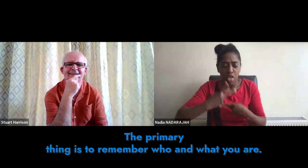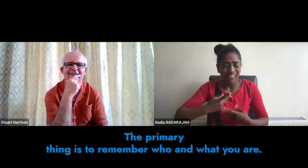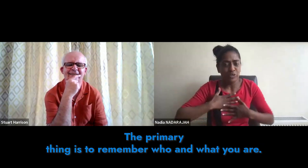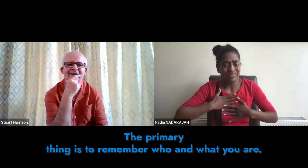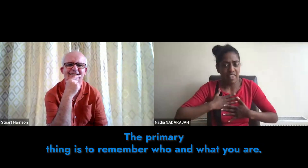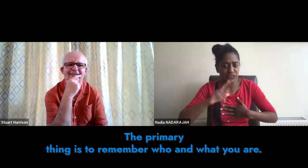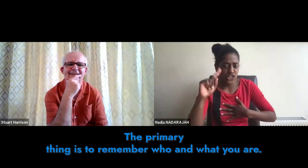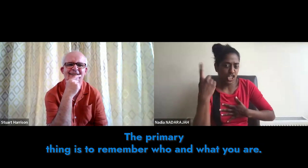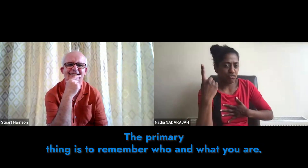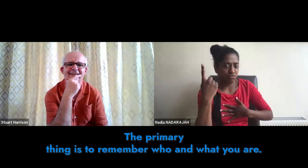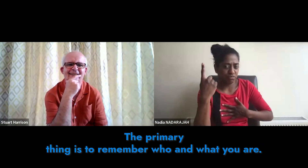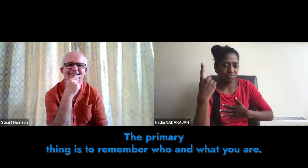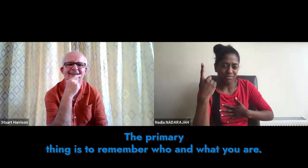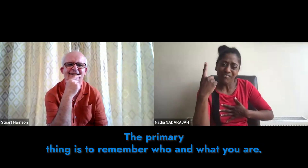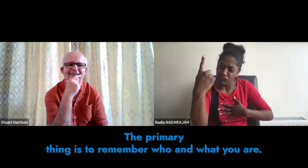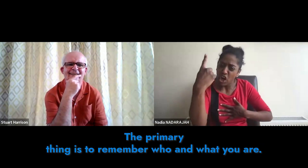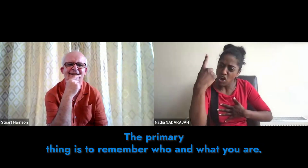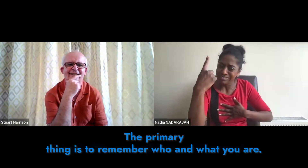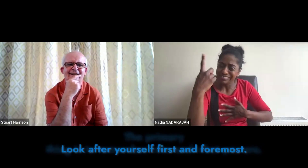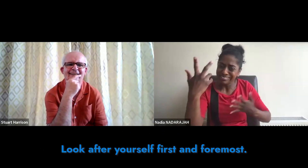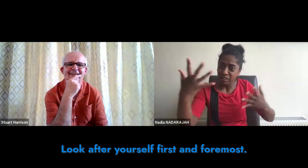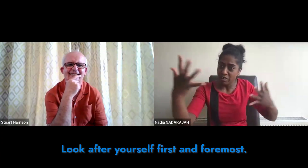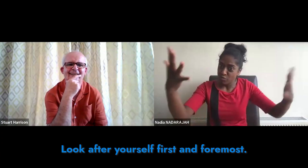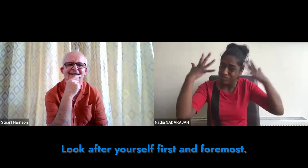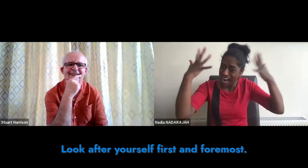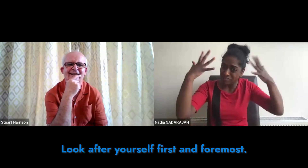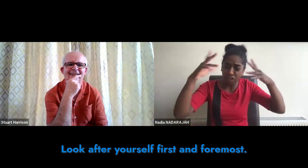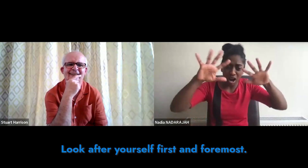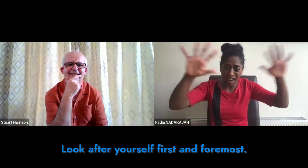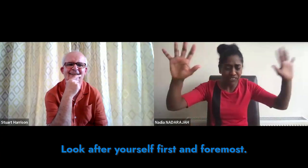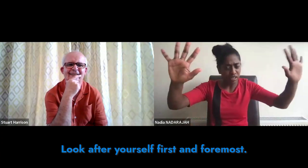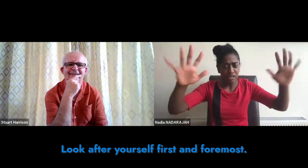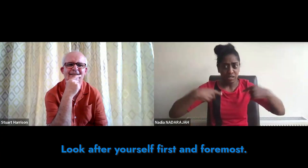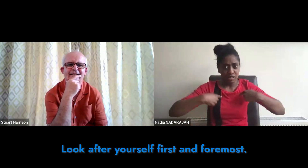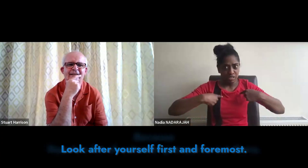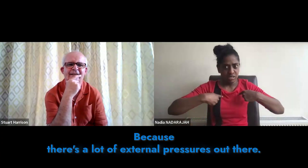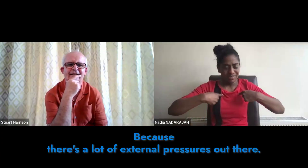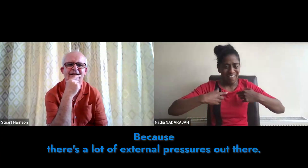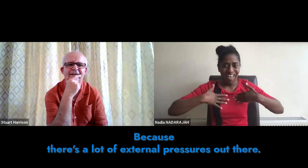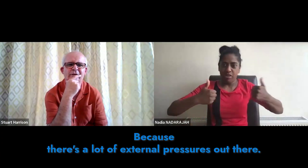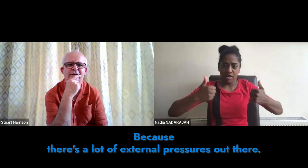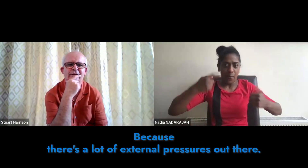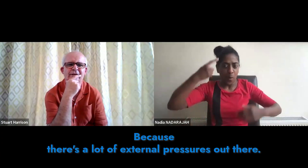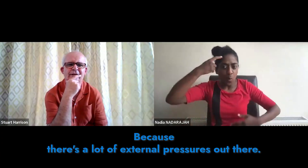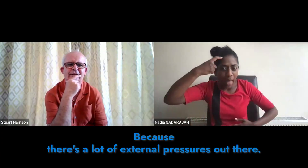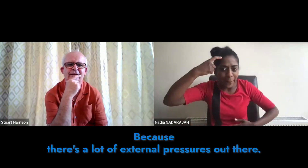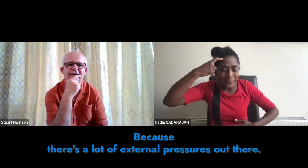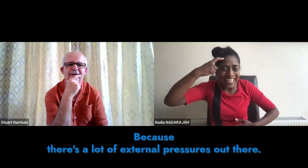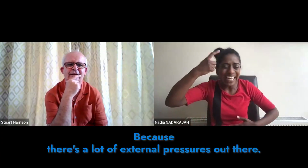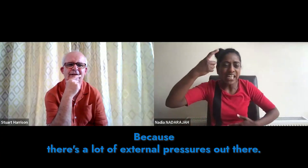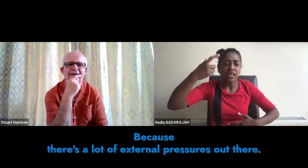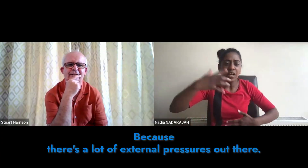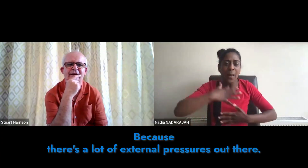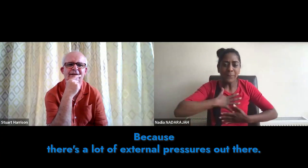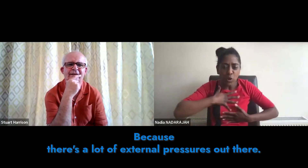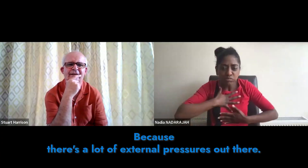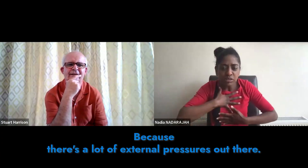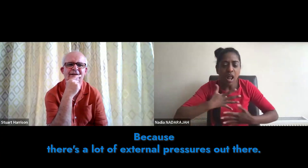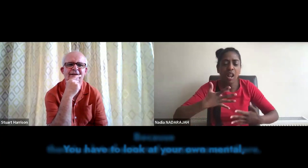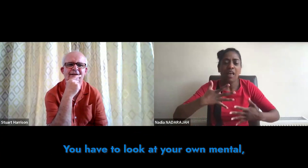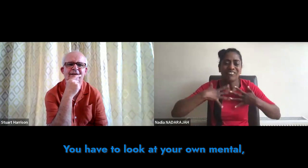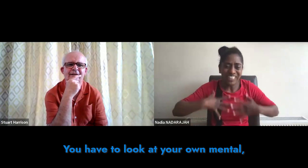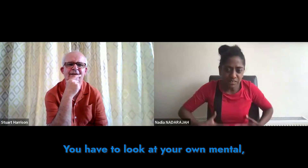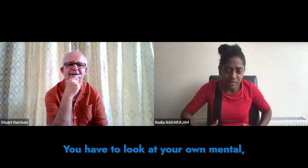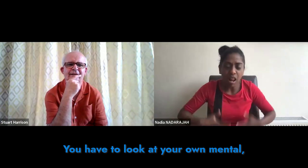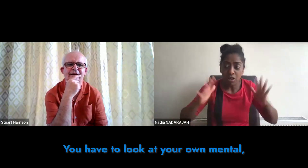primary thing is to remember who and what you are. Look after yourself first and foremost, because there's a lot of external pressures out